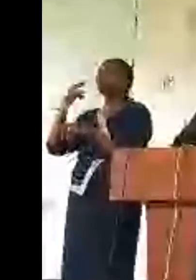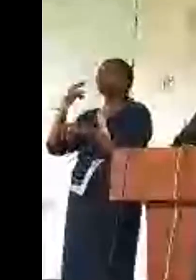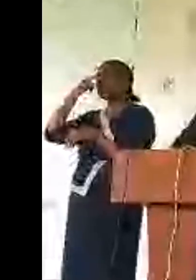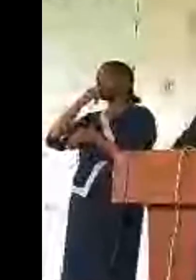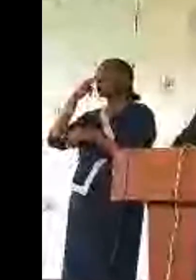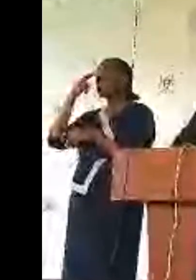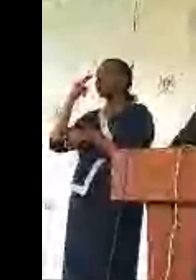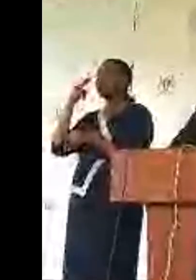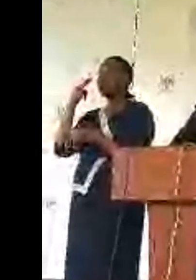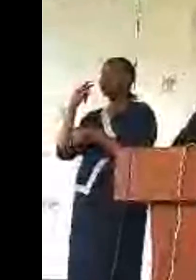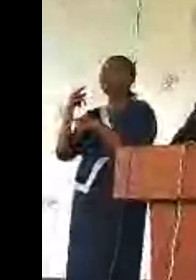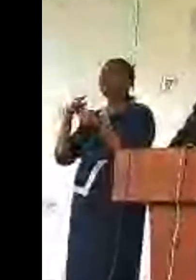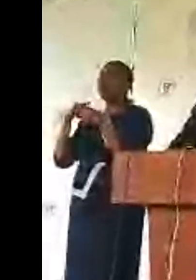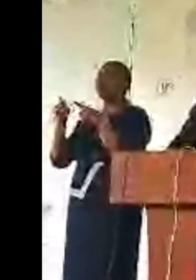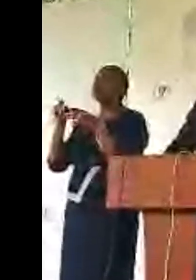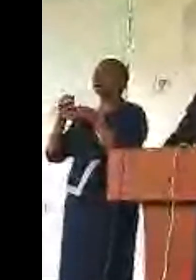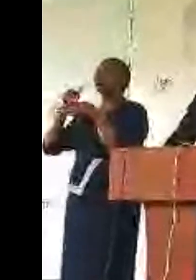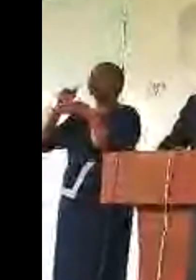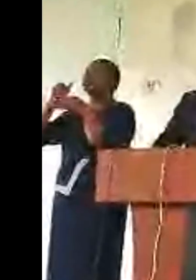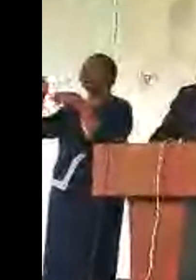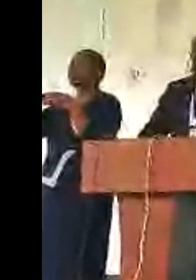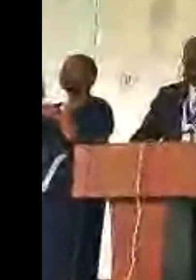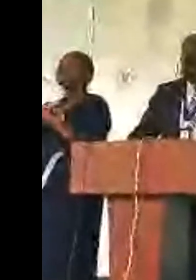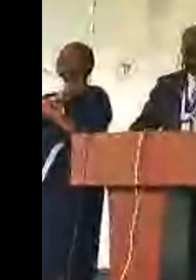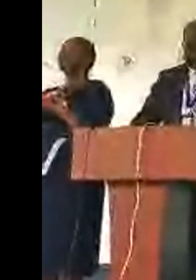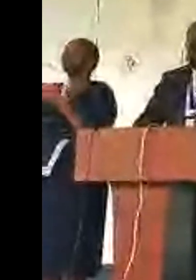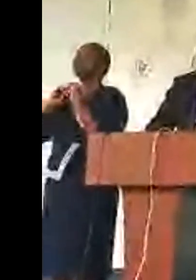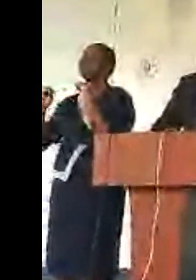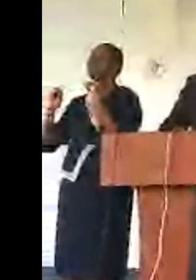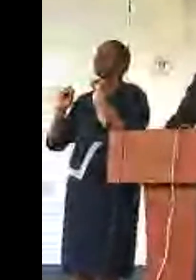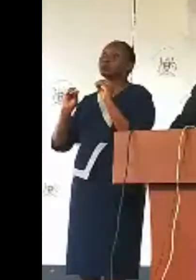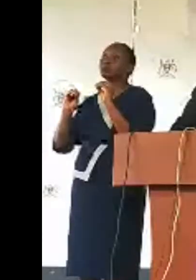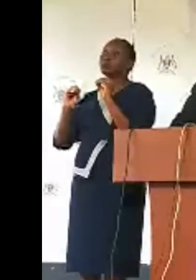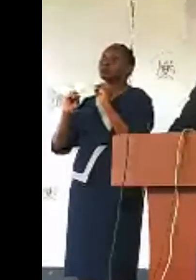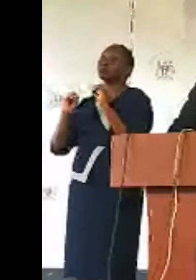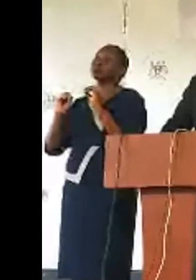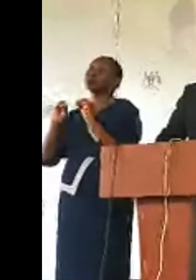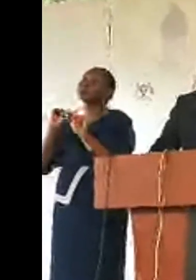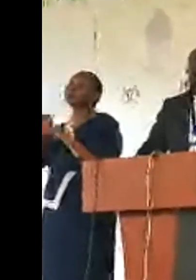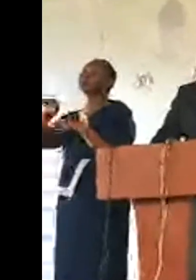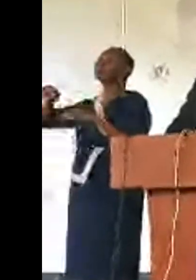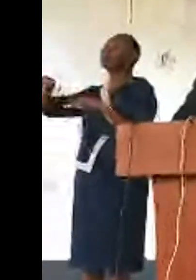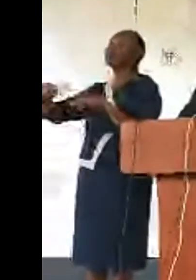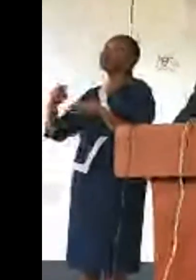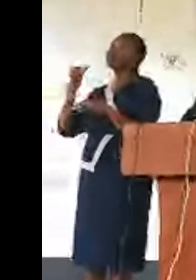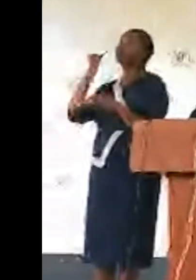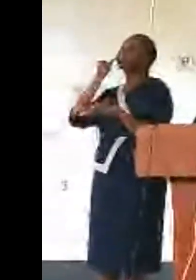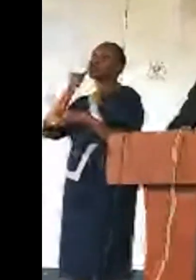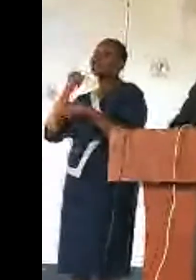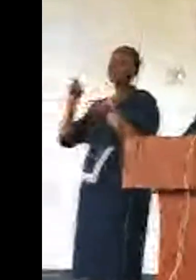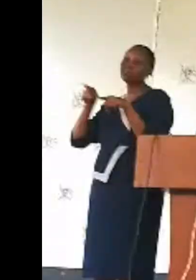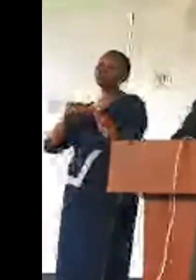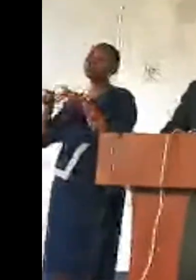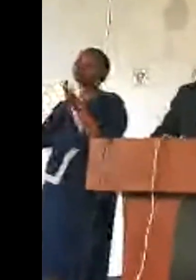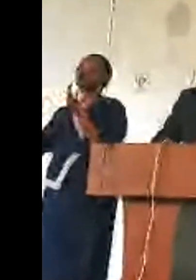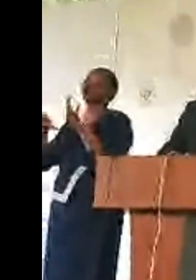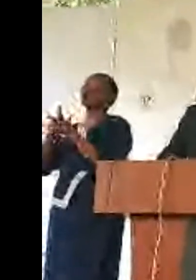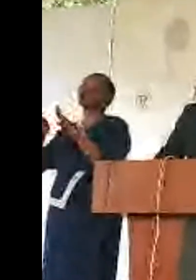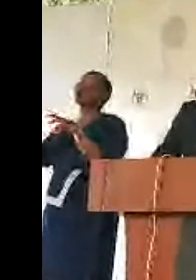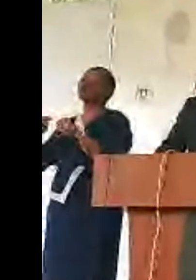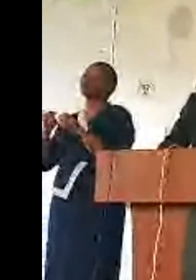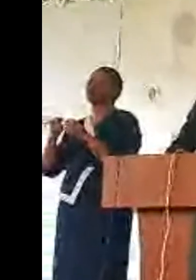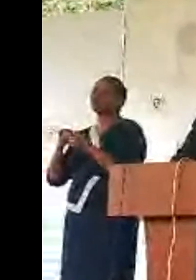pupils, but they do not remit. And so this is a fraudulent act, and any examiner, any head